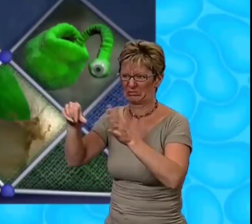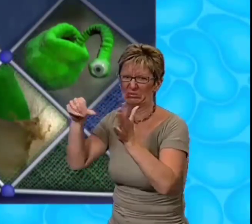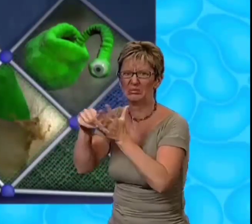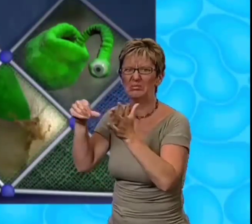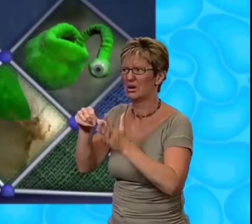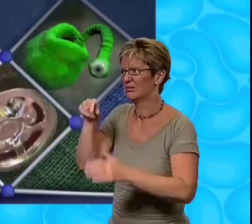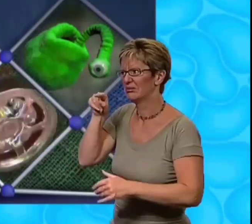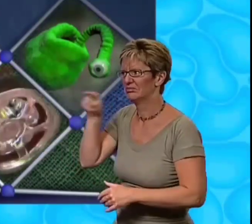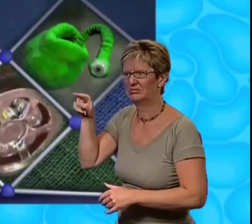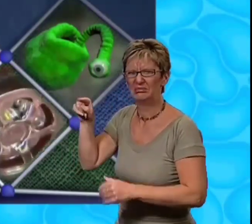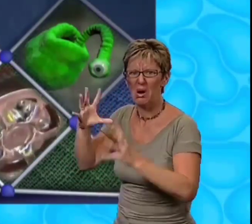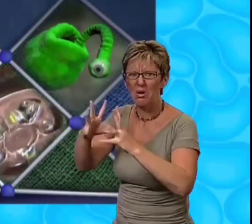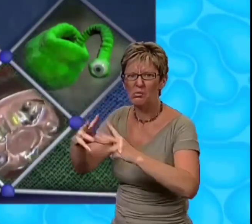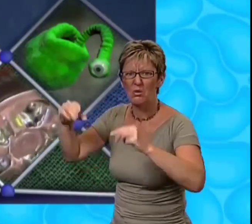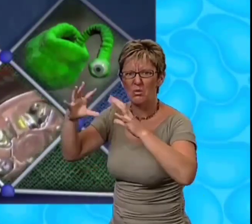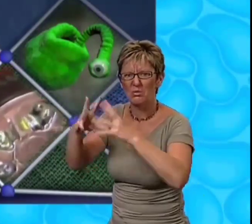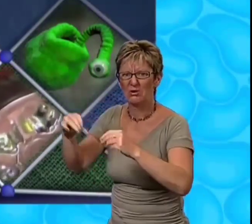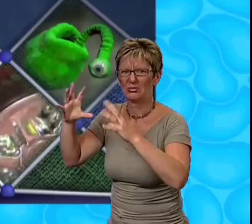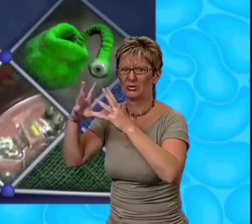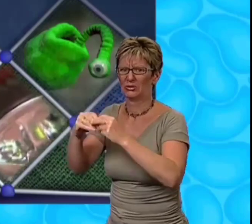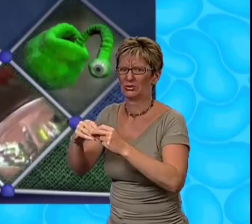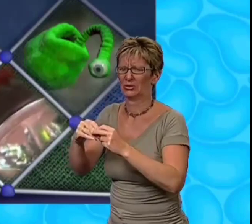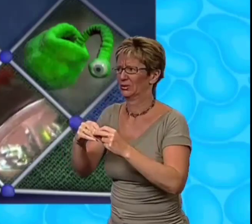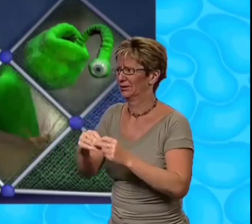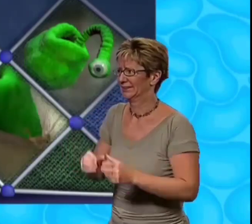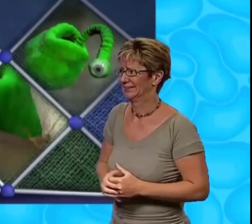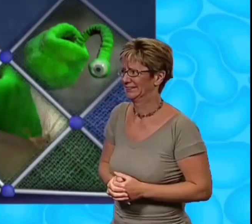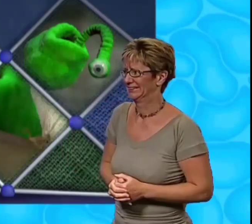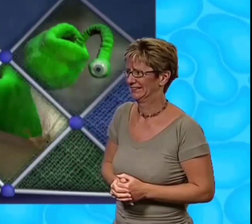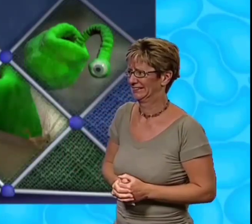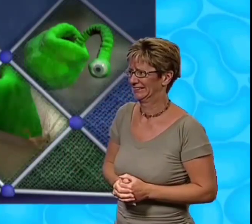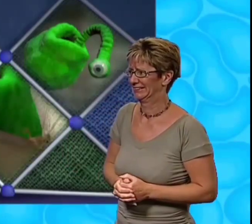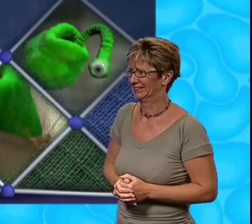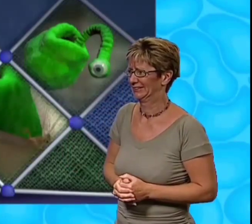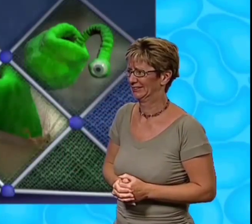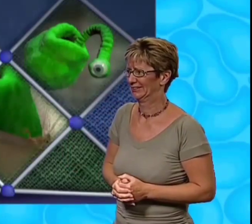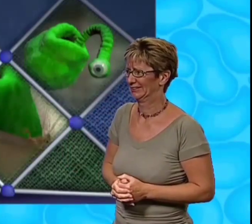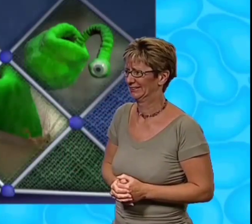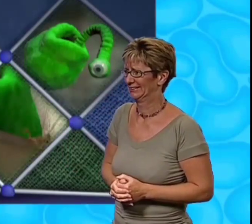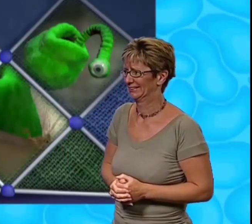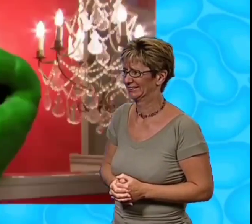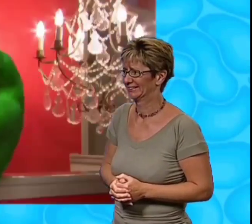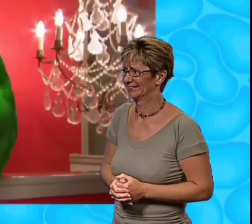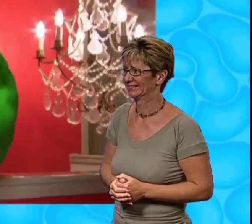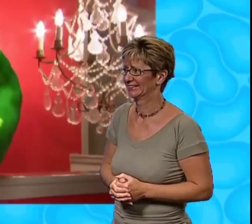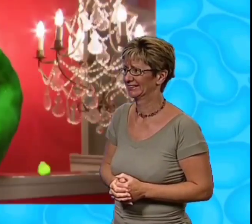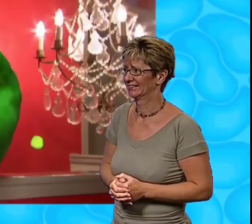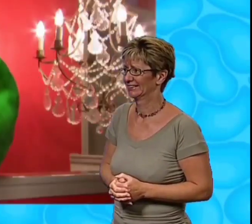the blubbery, slubbery problem. Blob.